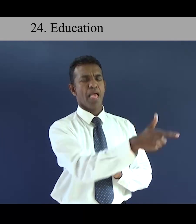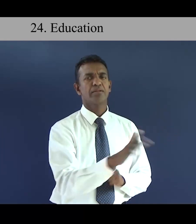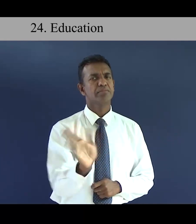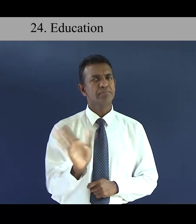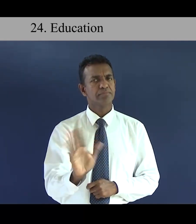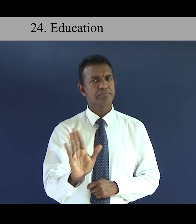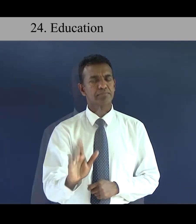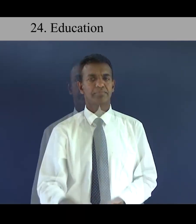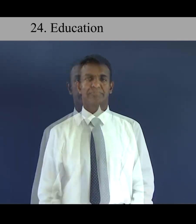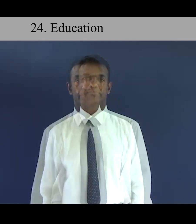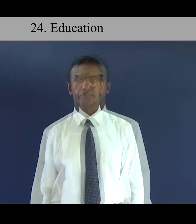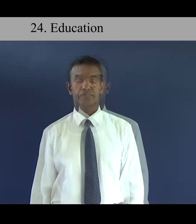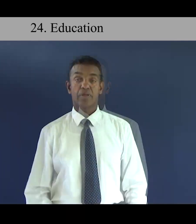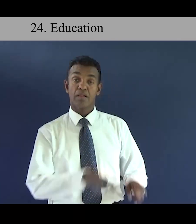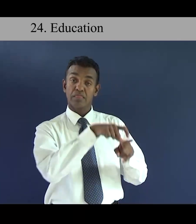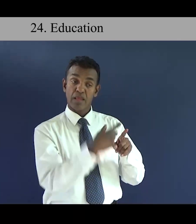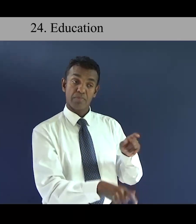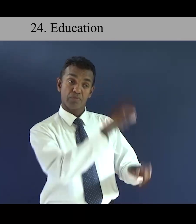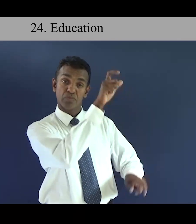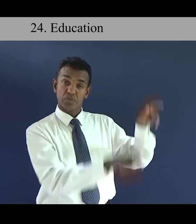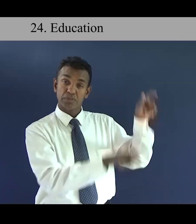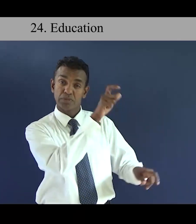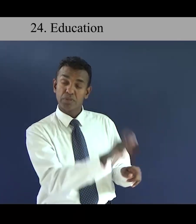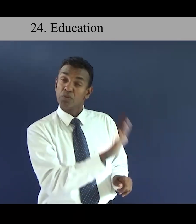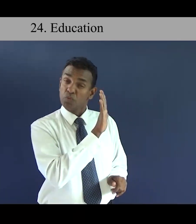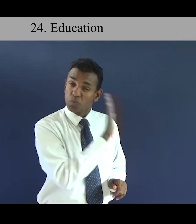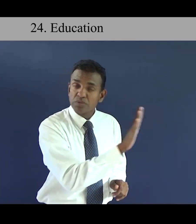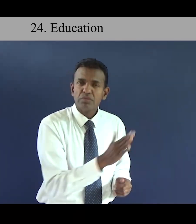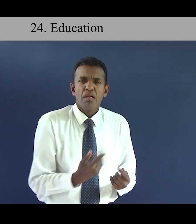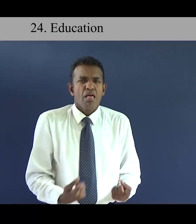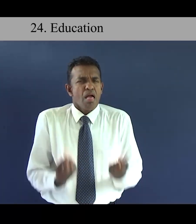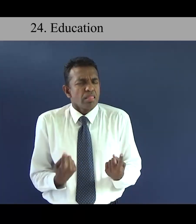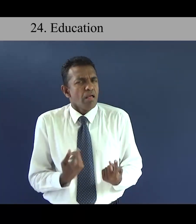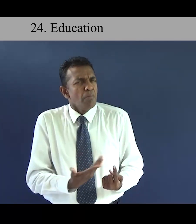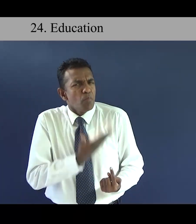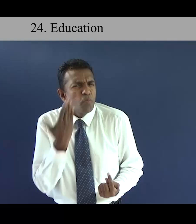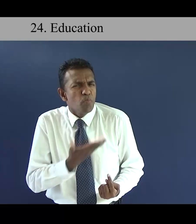Disabled people have their needs met as far as possible.